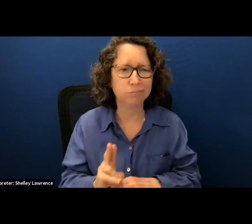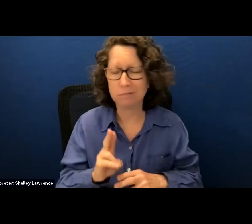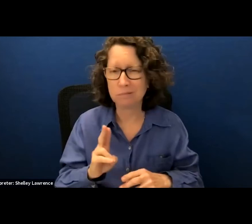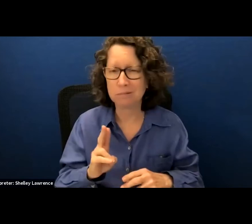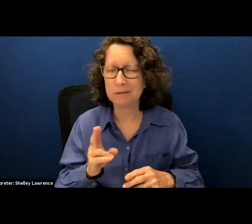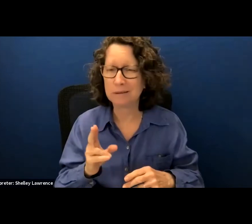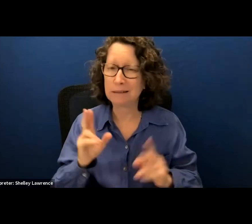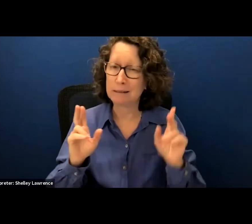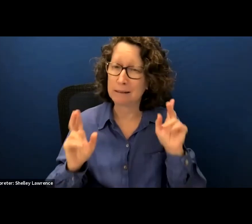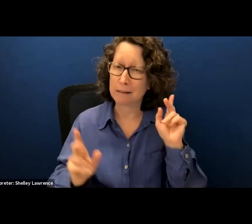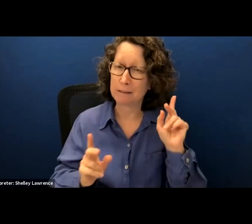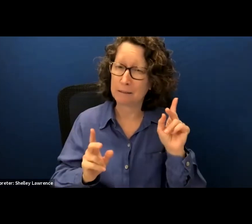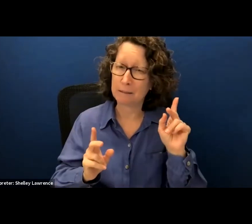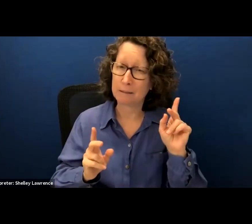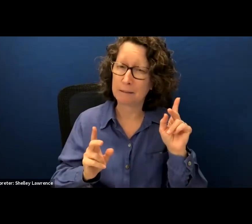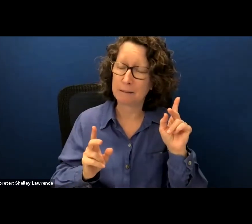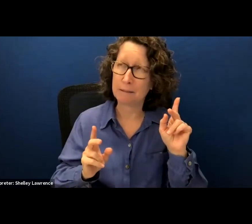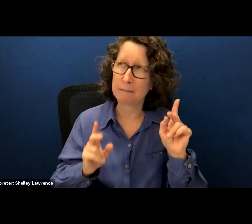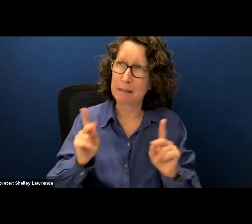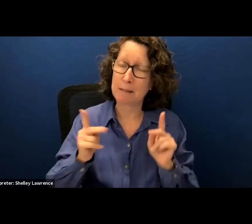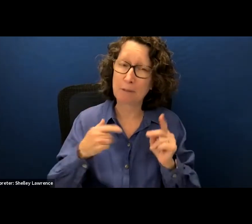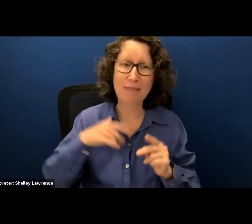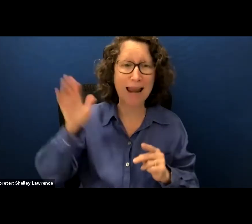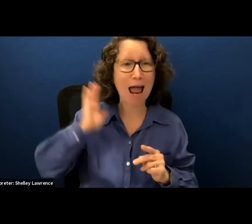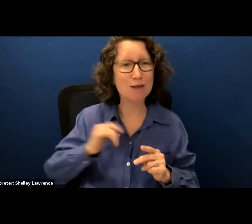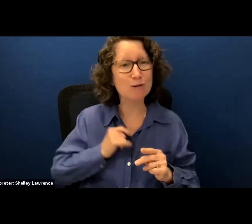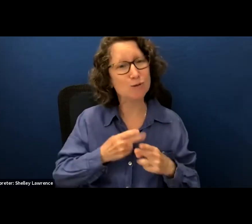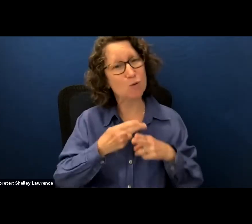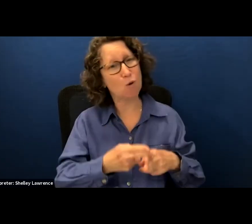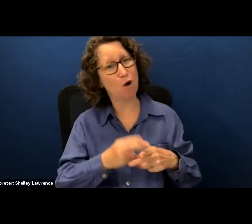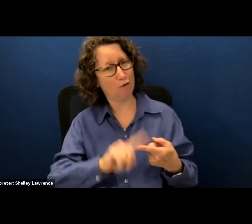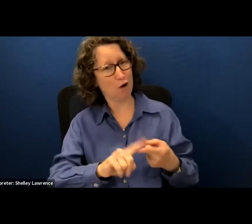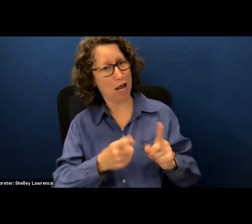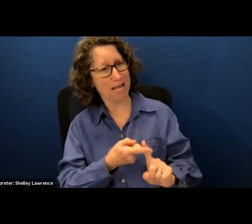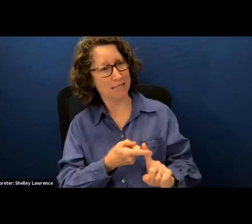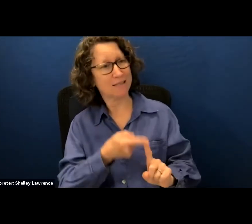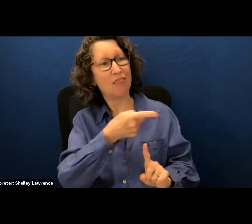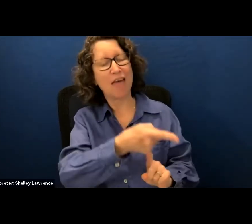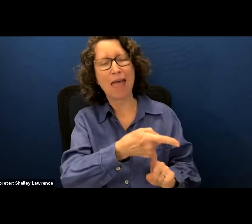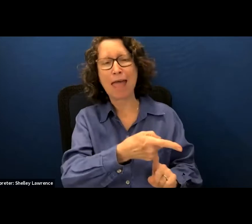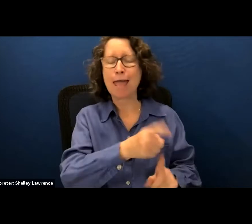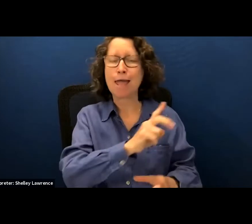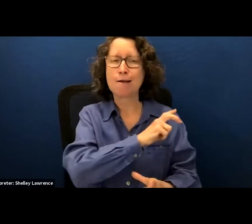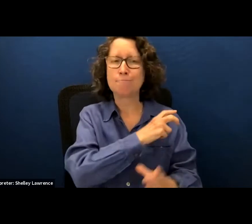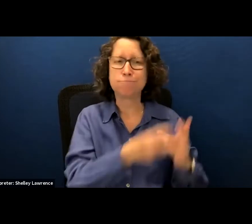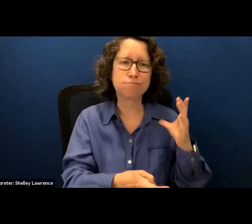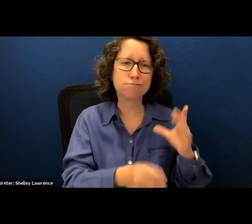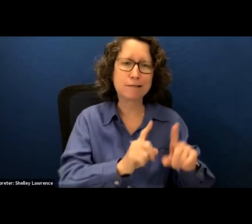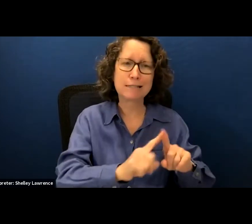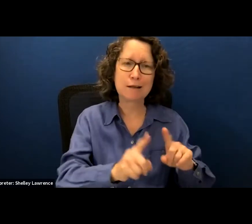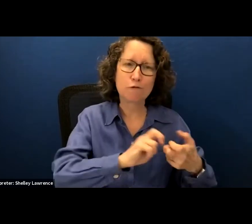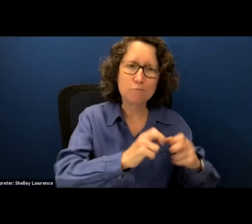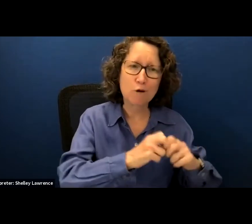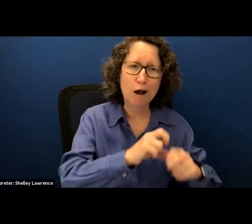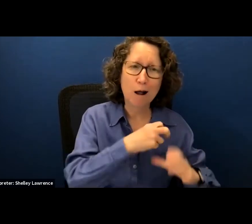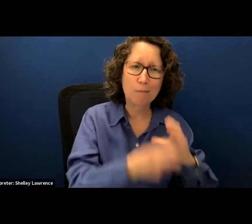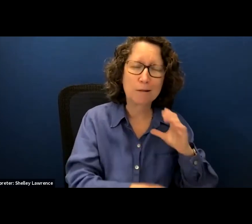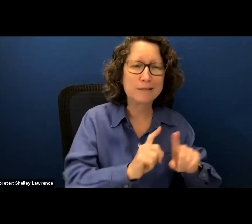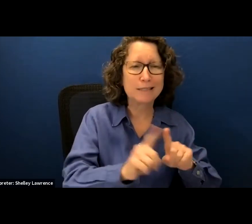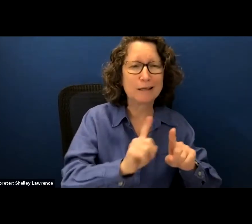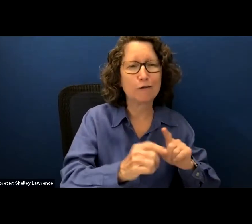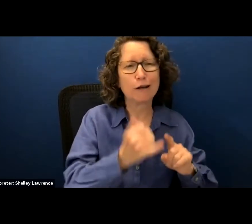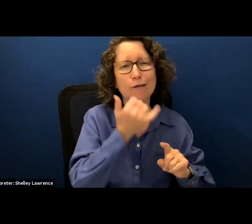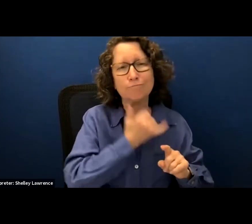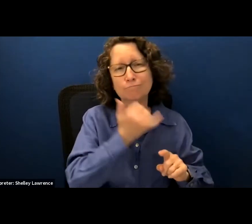that that I used to consider friends, and they've succumbed to these different substances and unhealthy coping